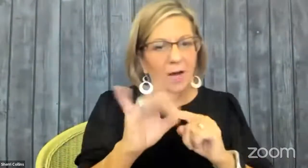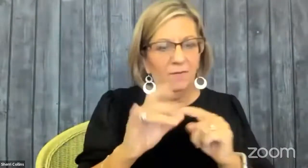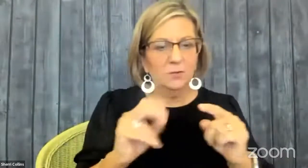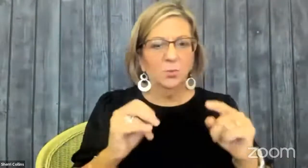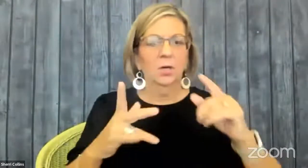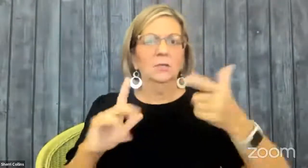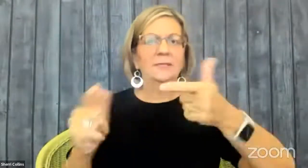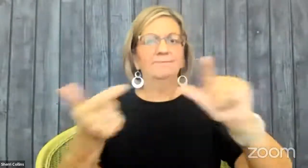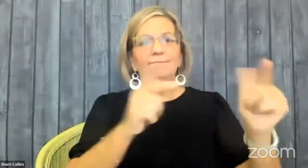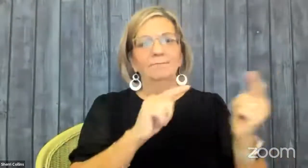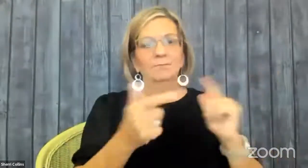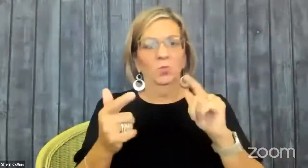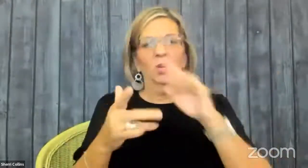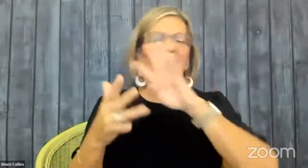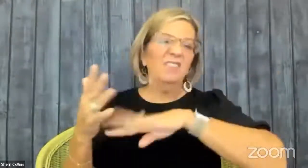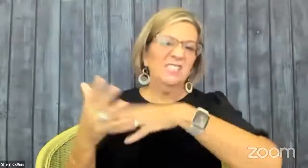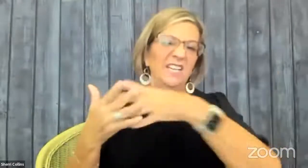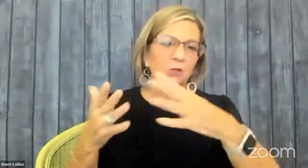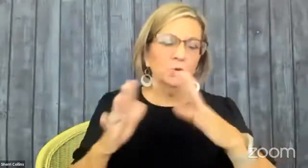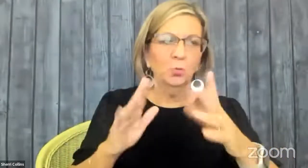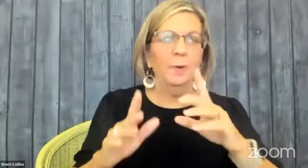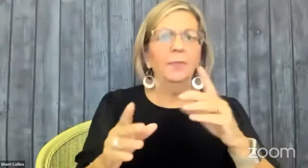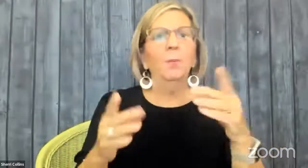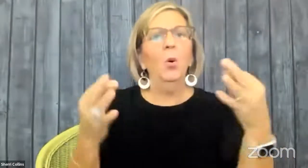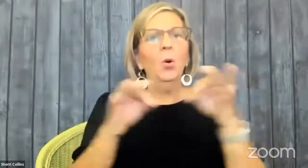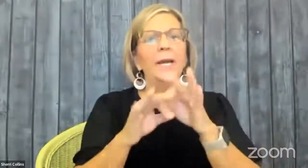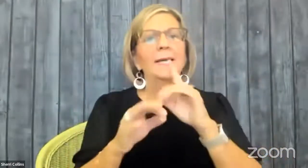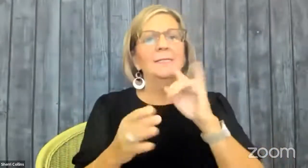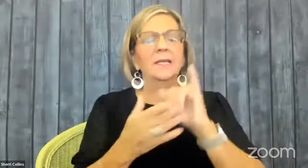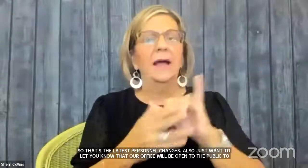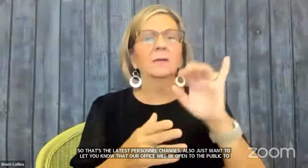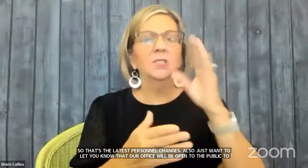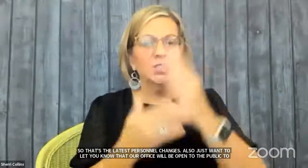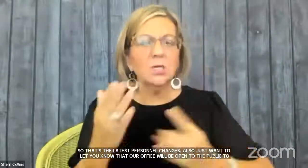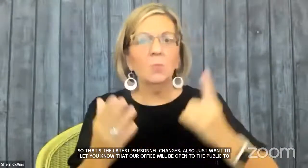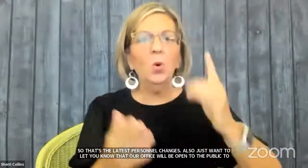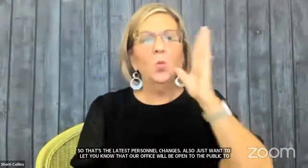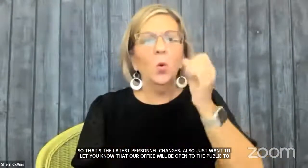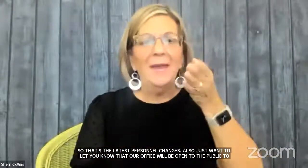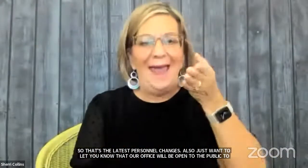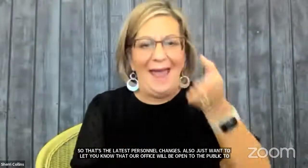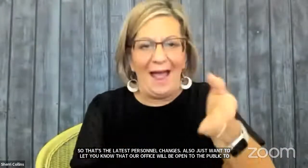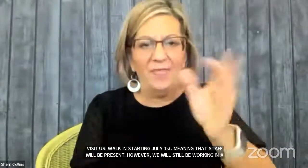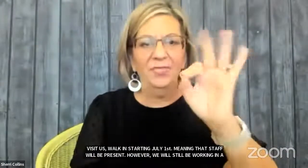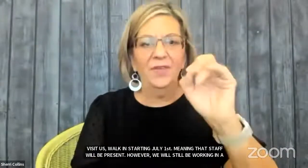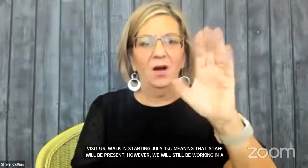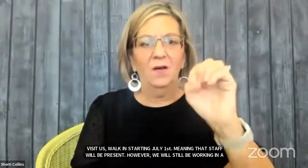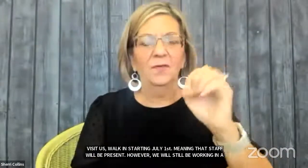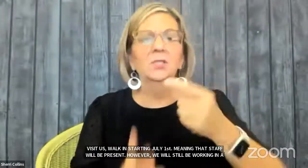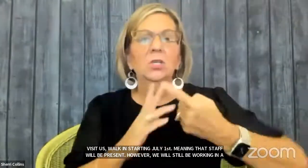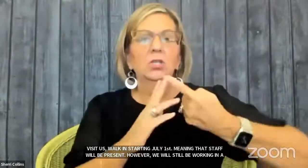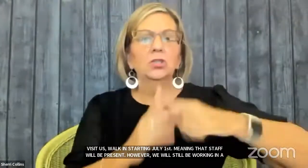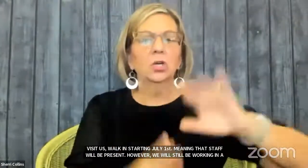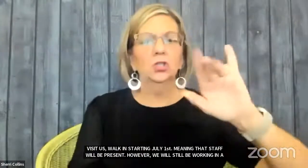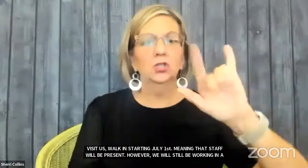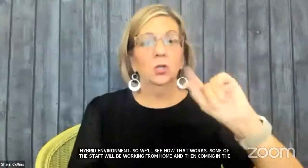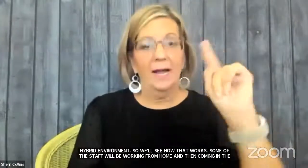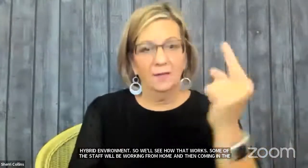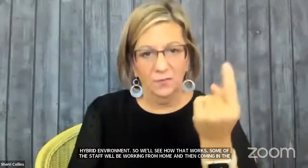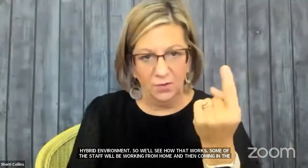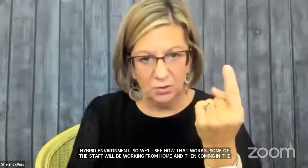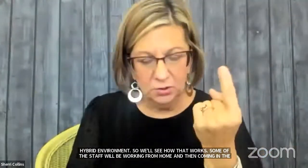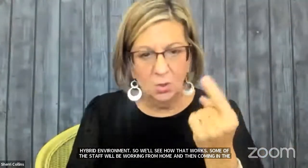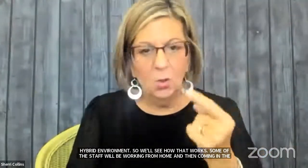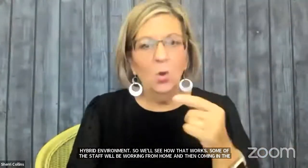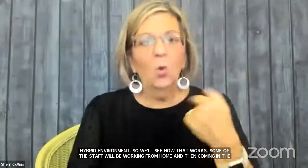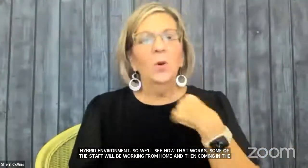coming in the office. We're going to have a schedule, but the point is that someone will be at the office starting July